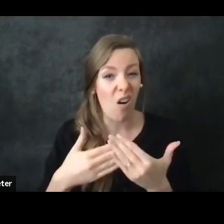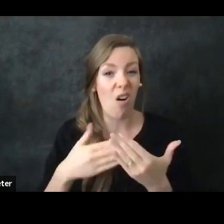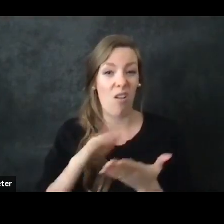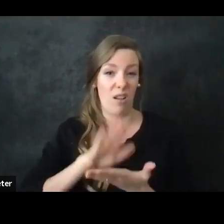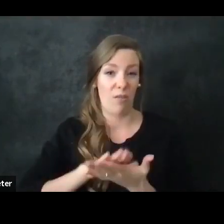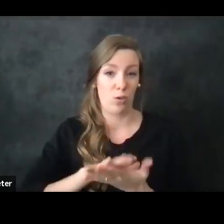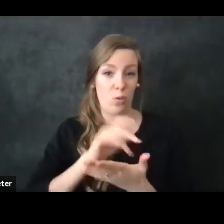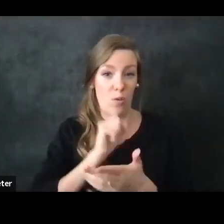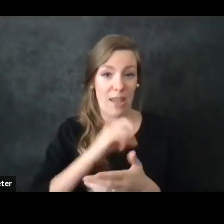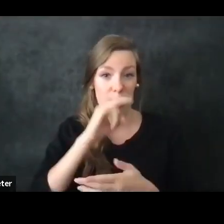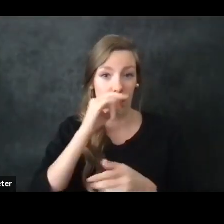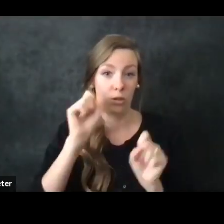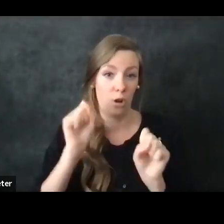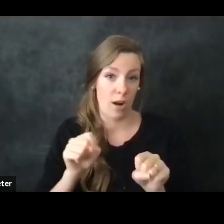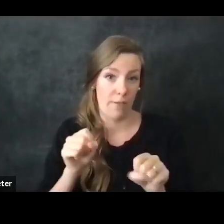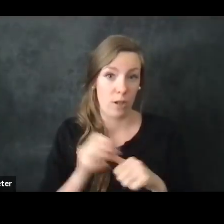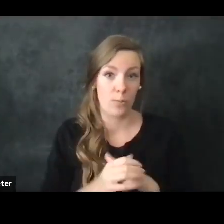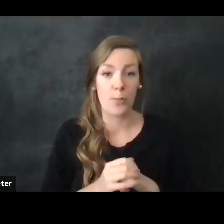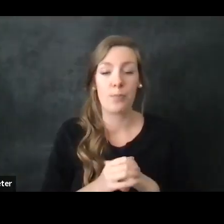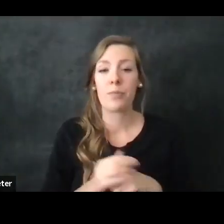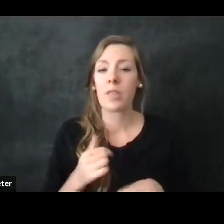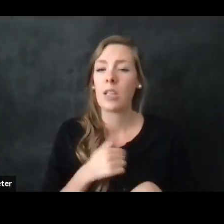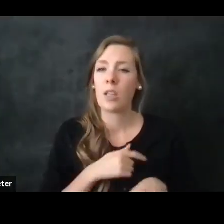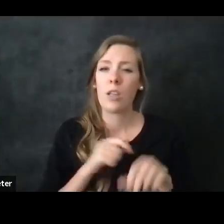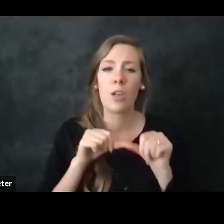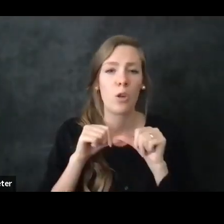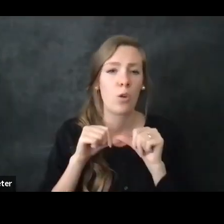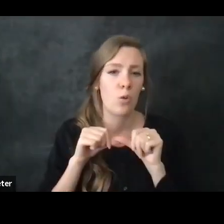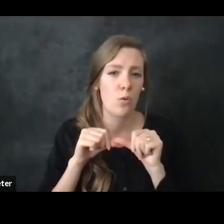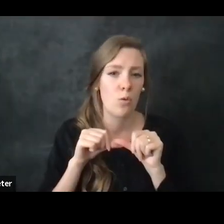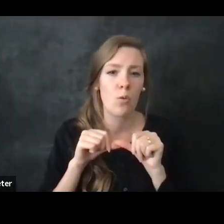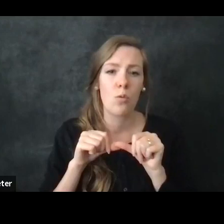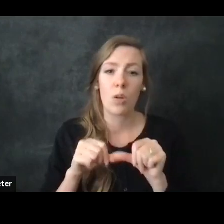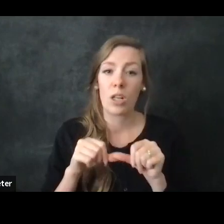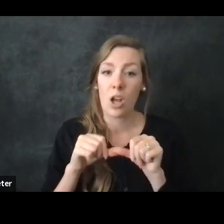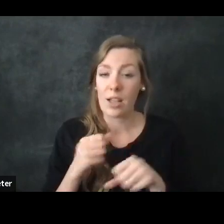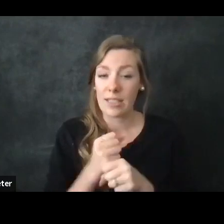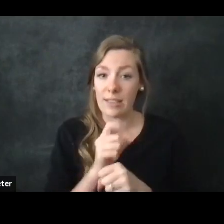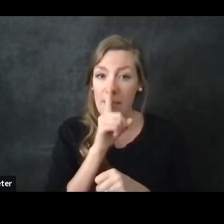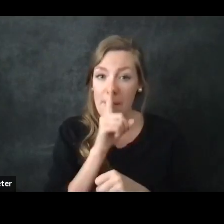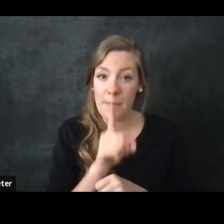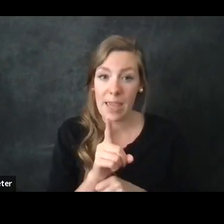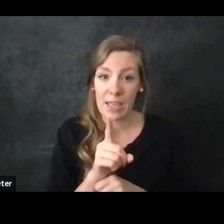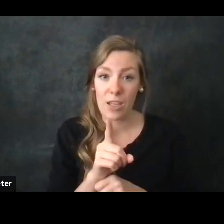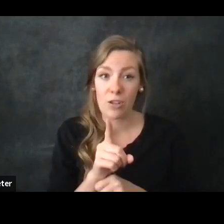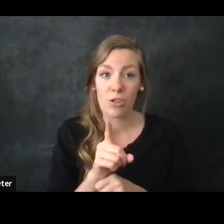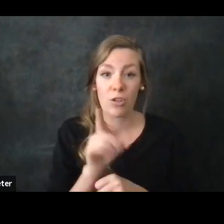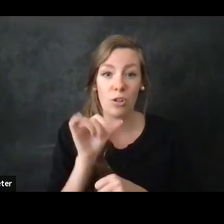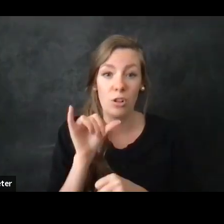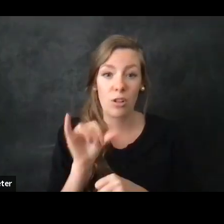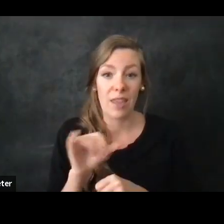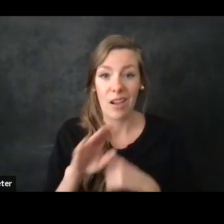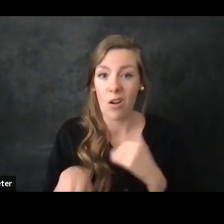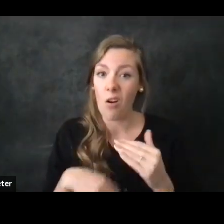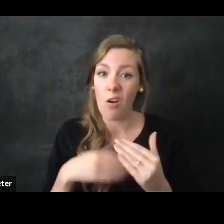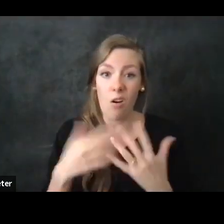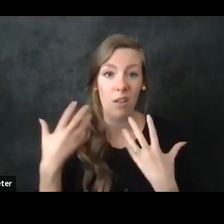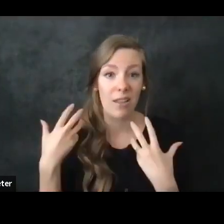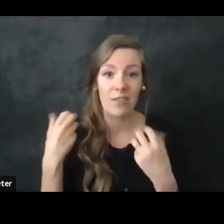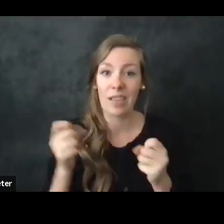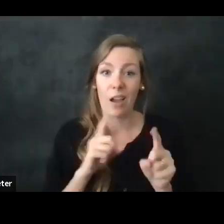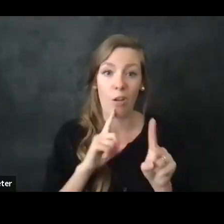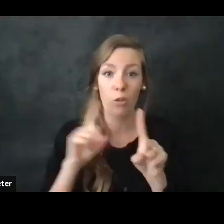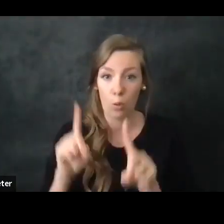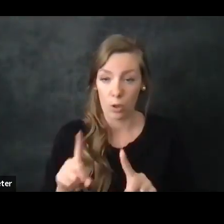COVID. We're constantly making sure that all of our health orders are in